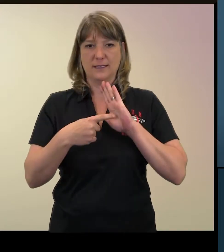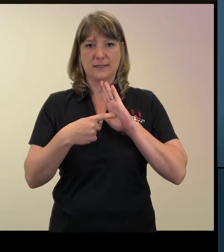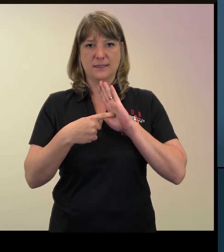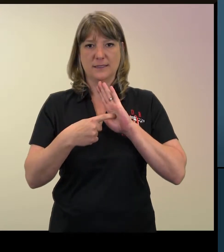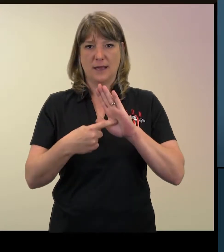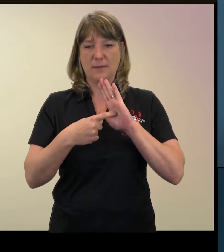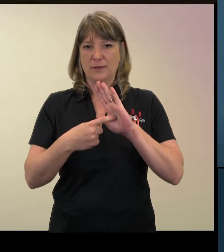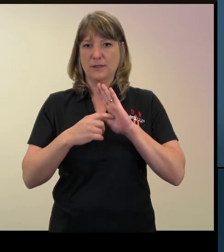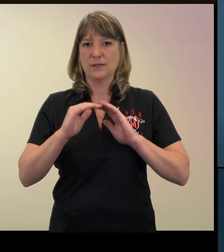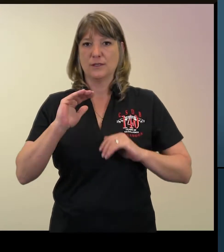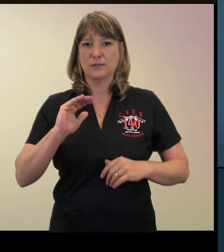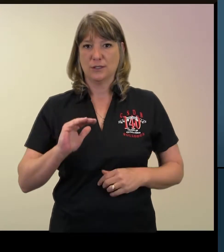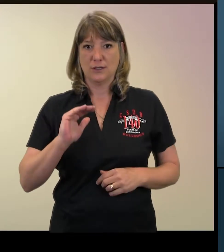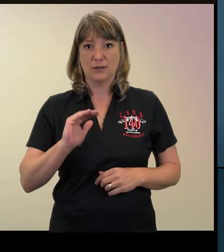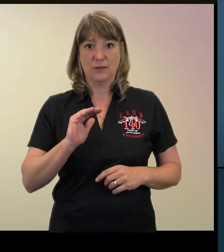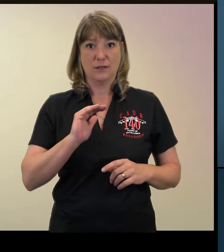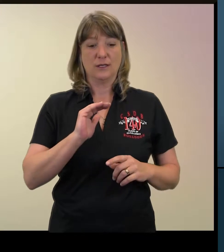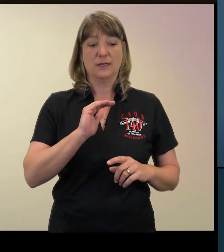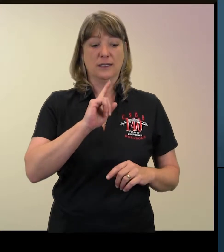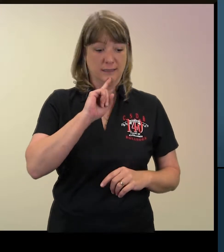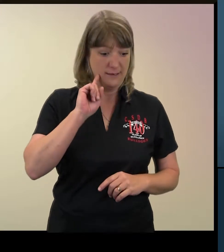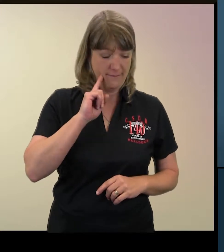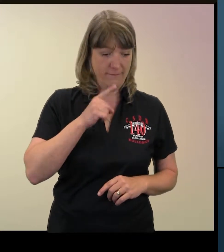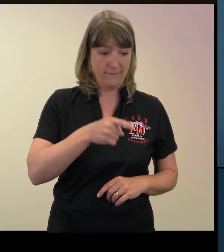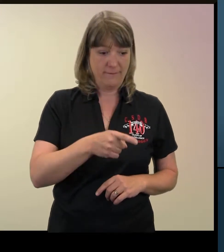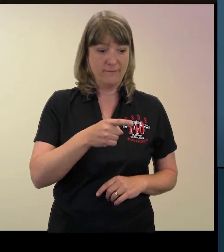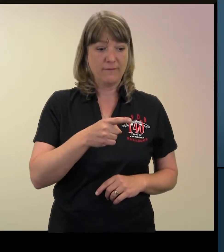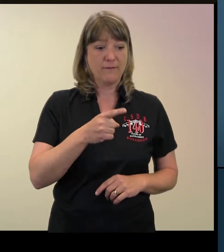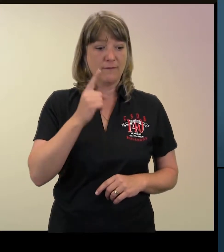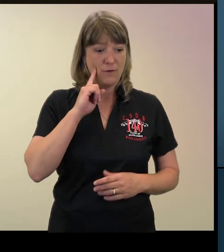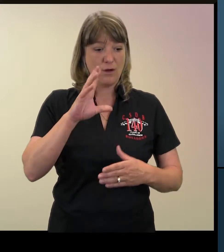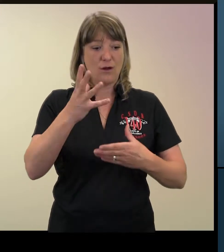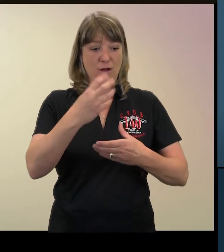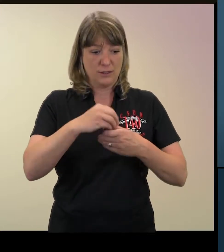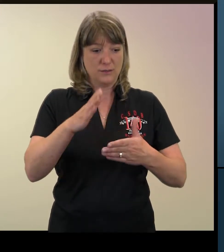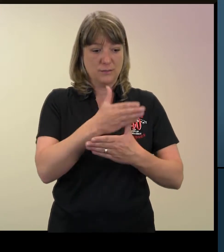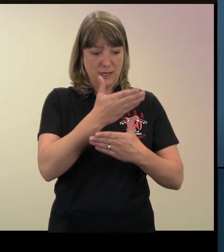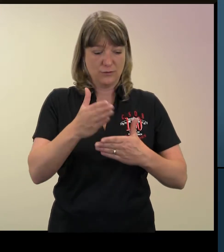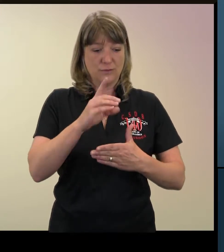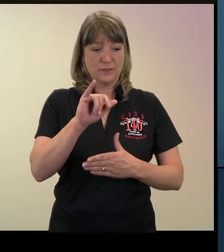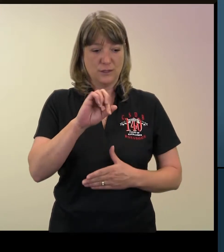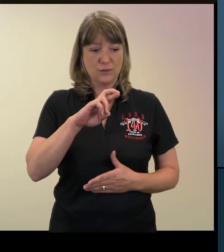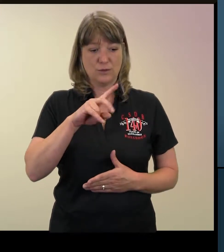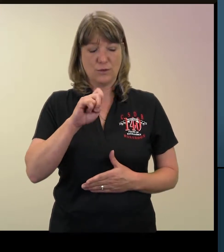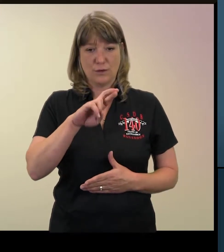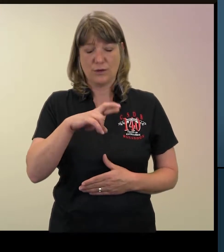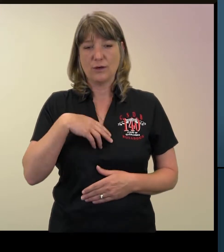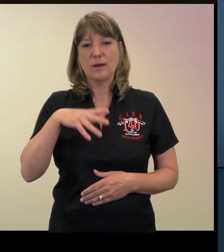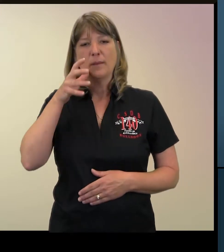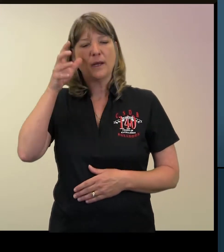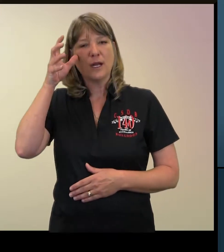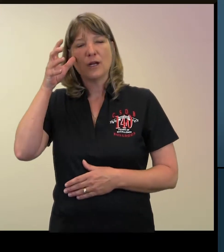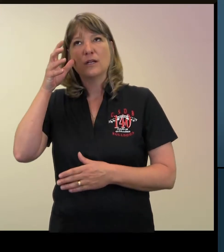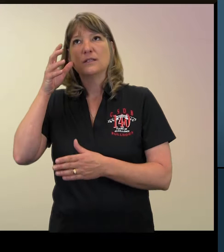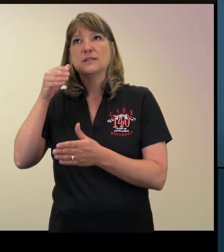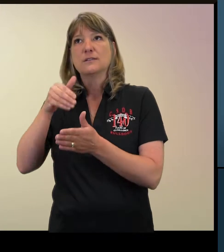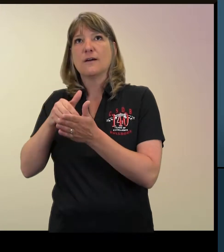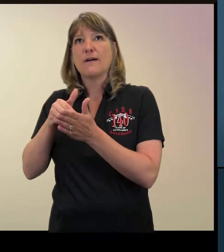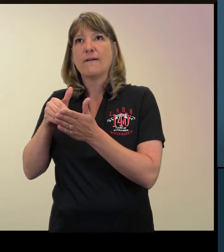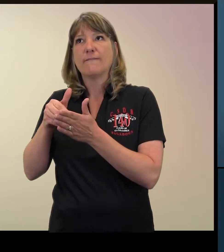many samples of children who are deaf who have been assessed for an autism spectrum disorder,